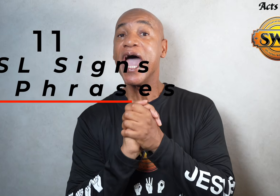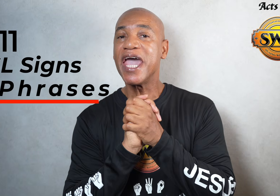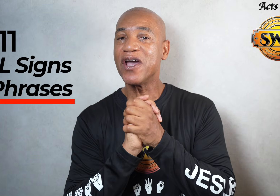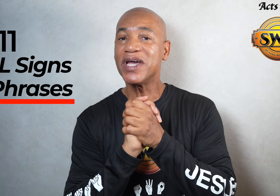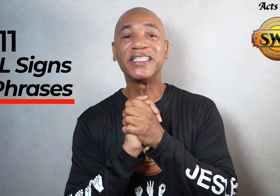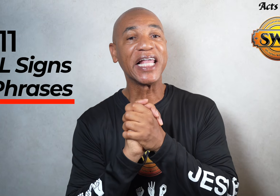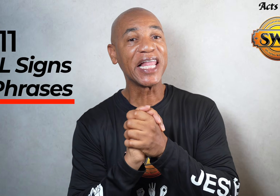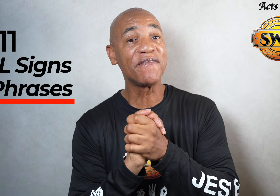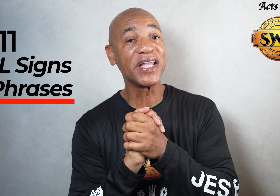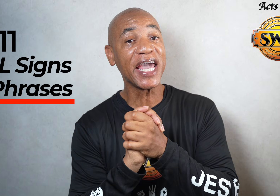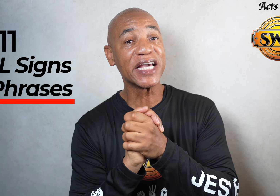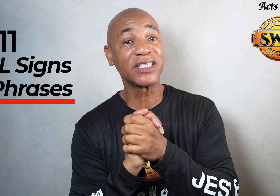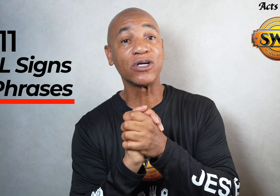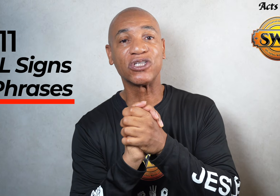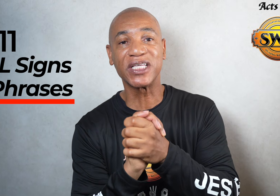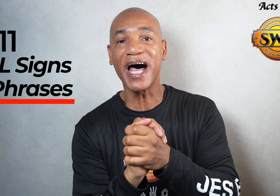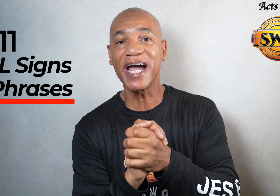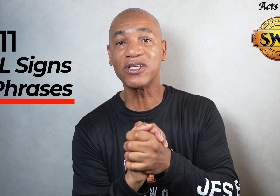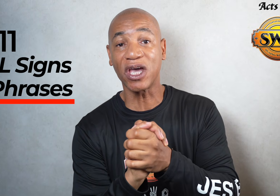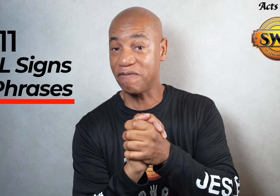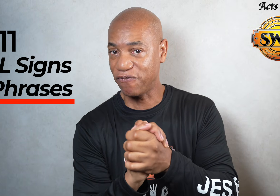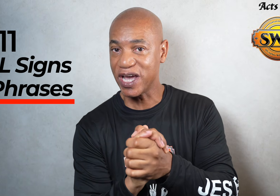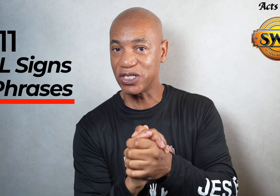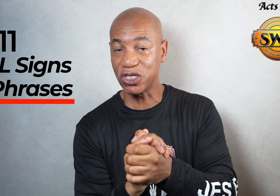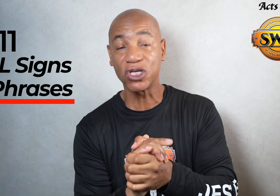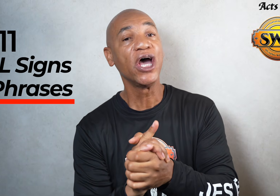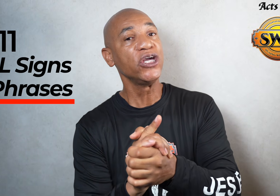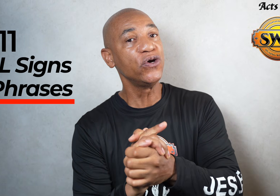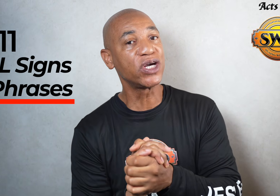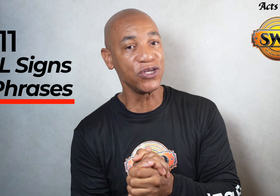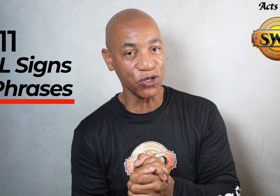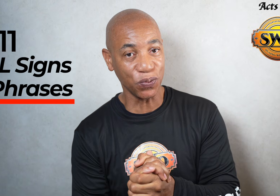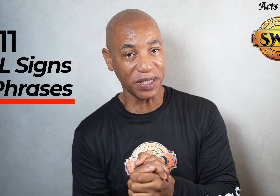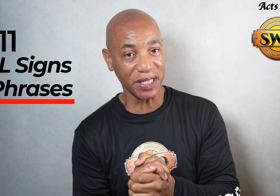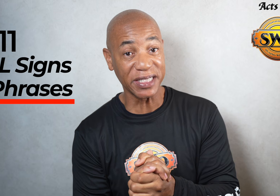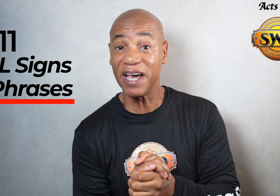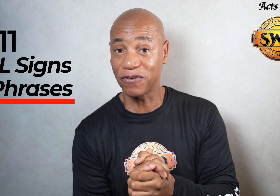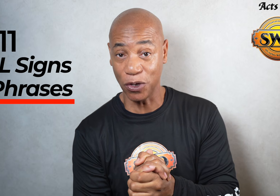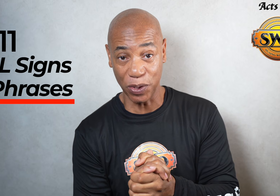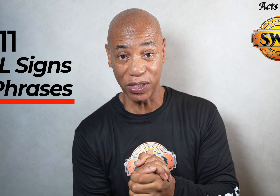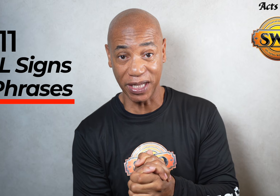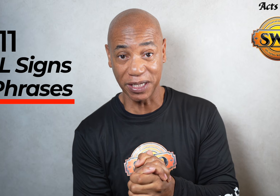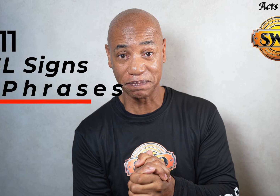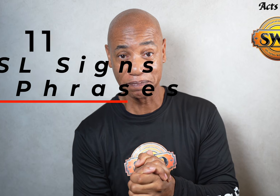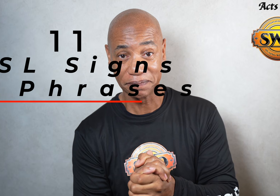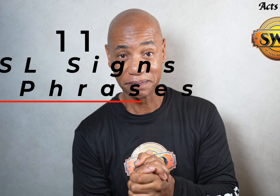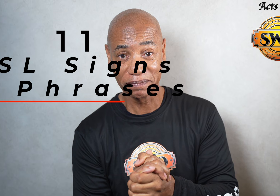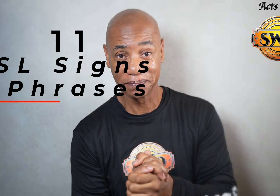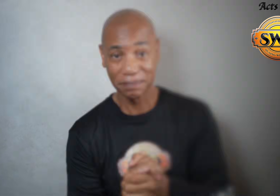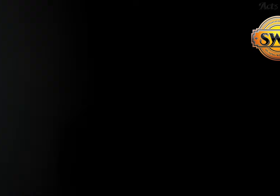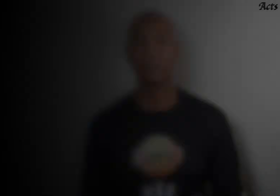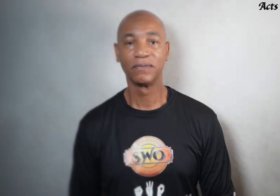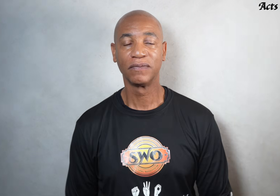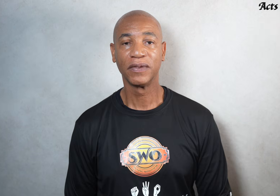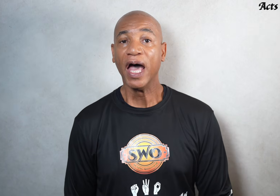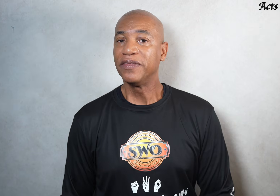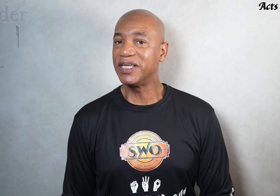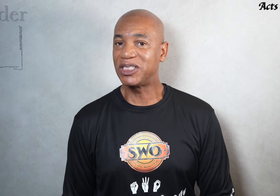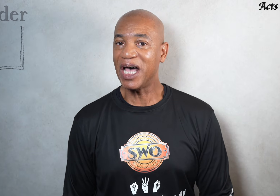Here is 11 ASL signs and phrases you can use within the deaf community. The